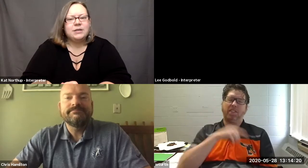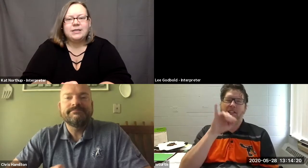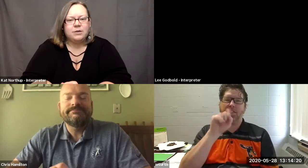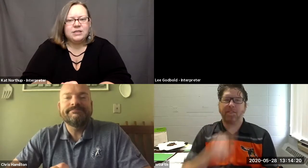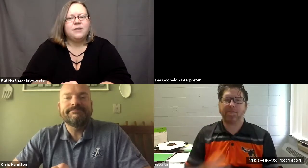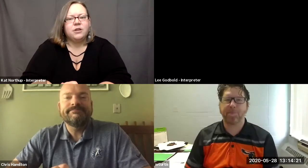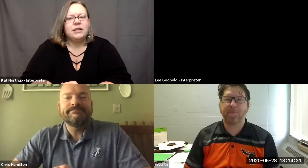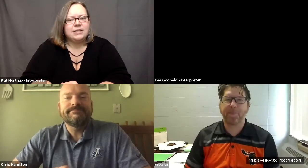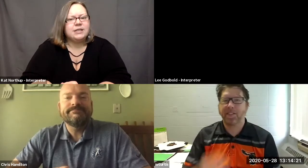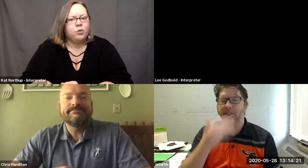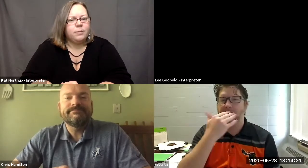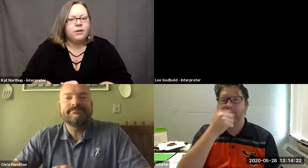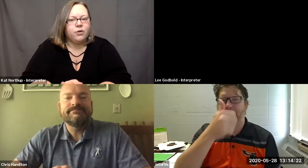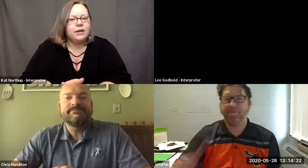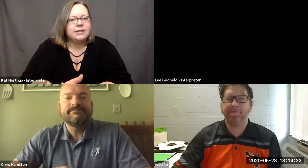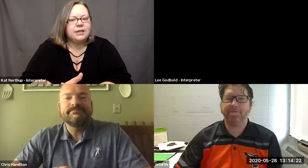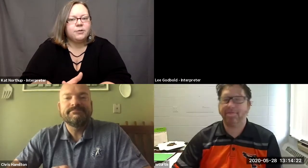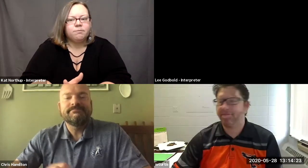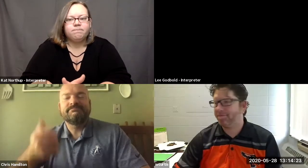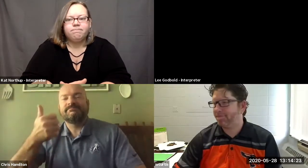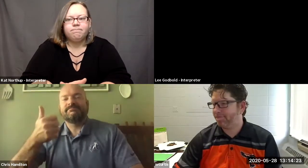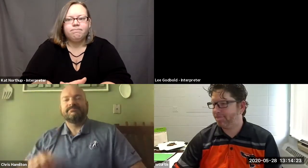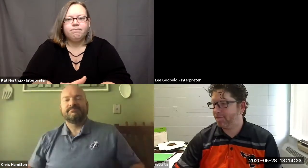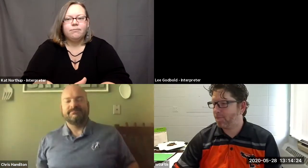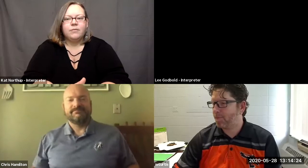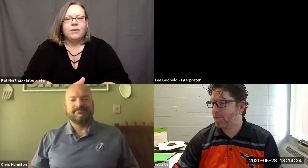was definitely a disappointment for us here.